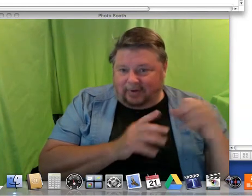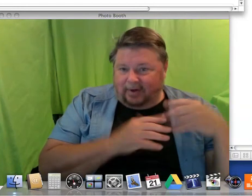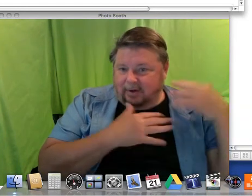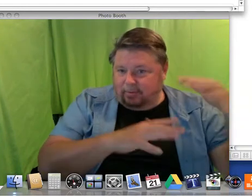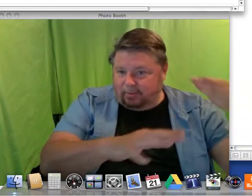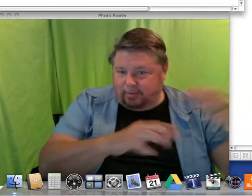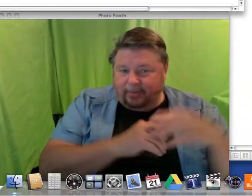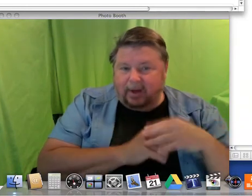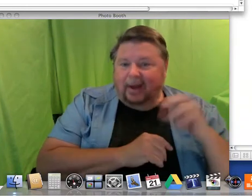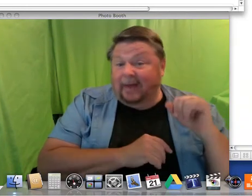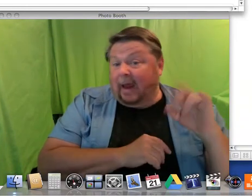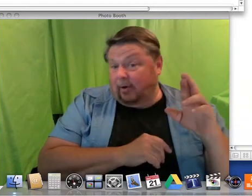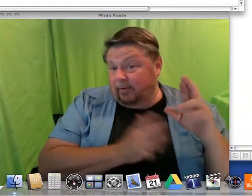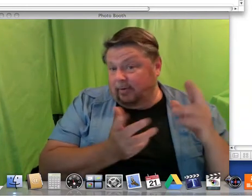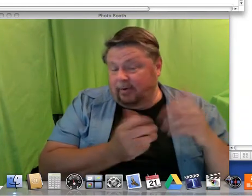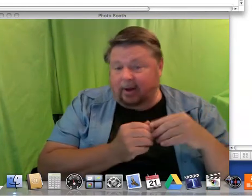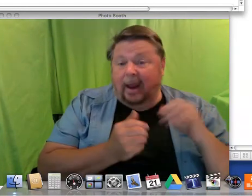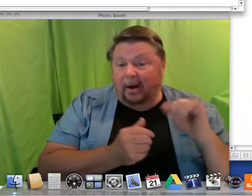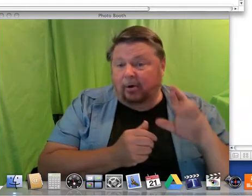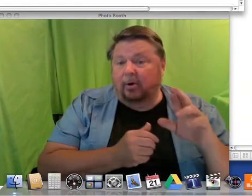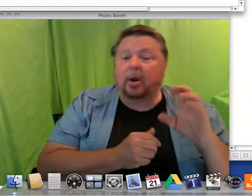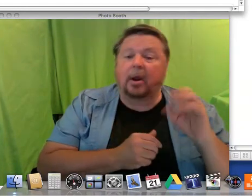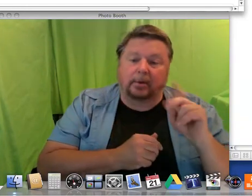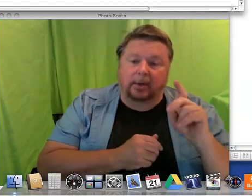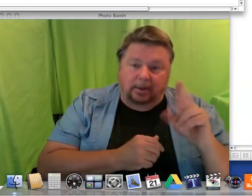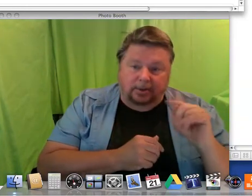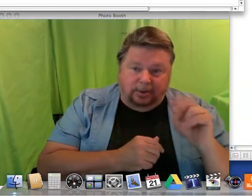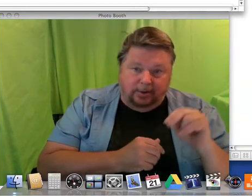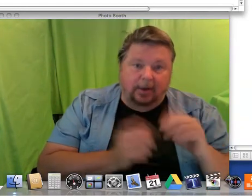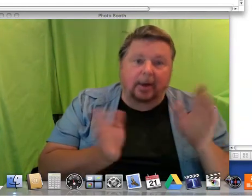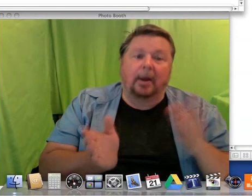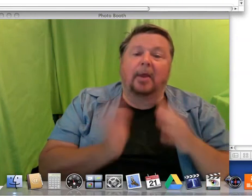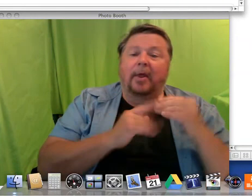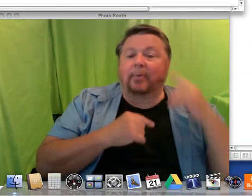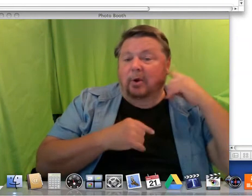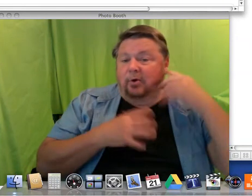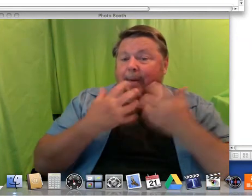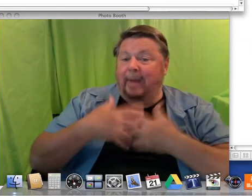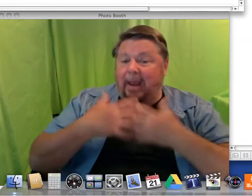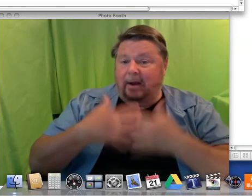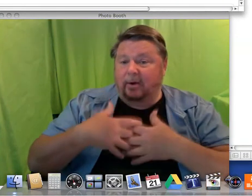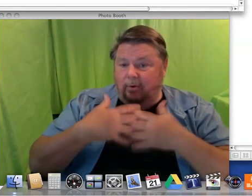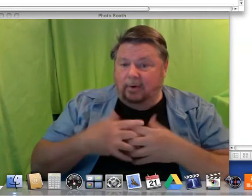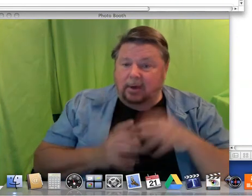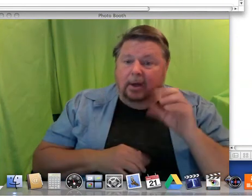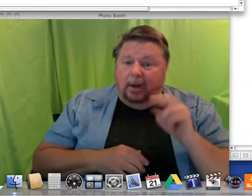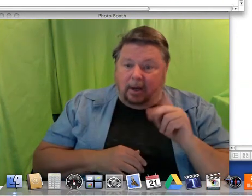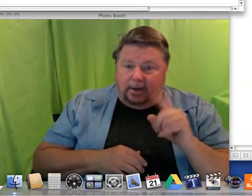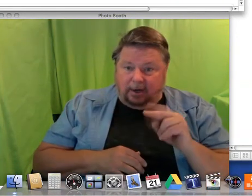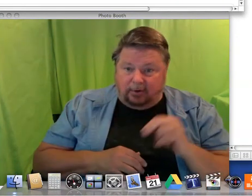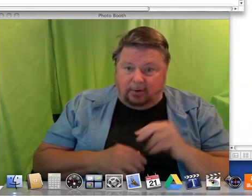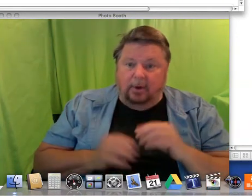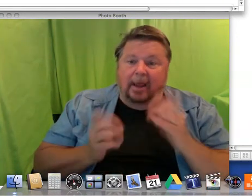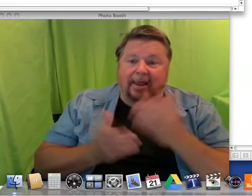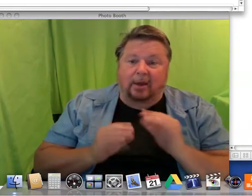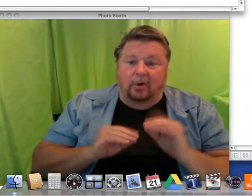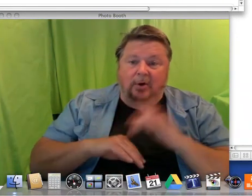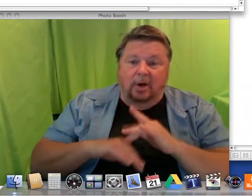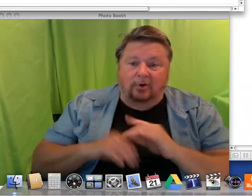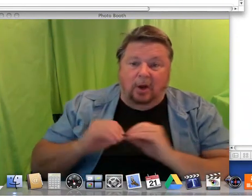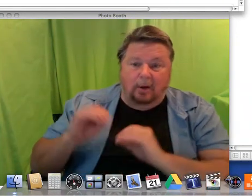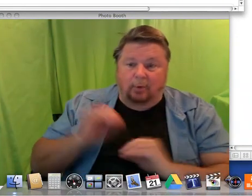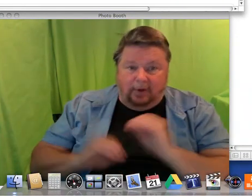waves. It's air. Okay, air conduction. Then we go to mechanical conduction. Things